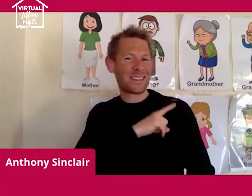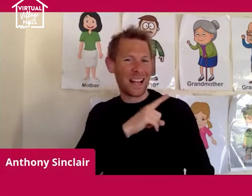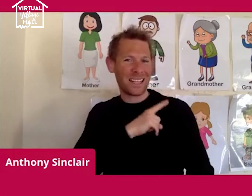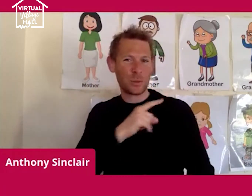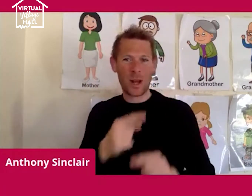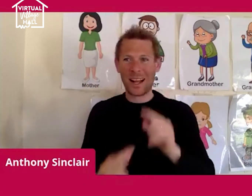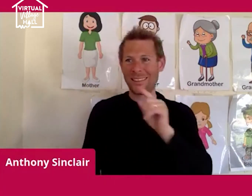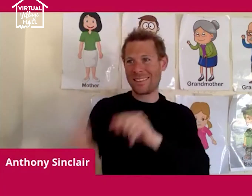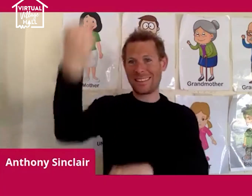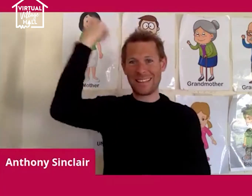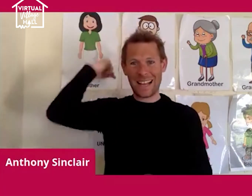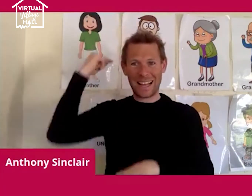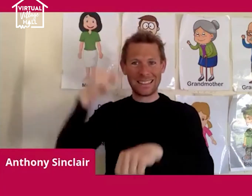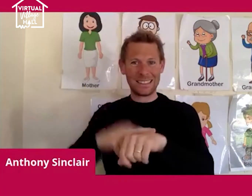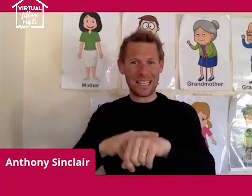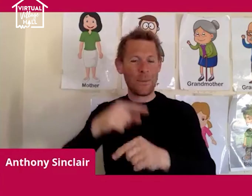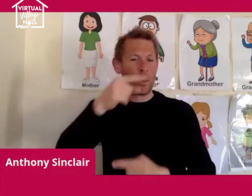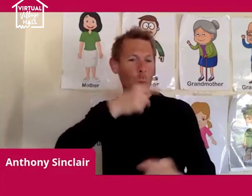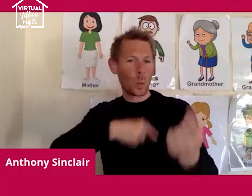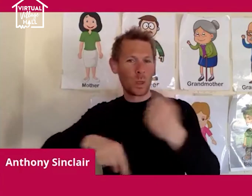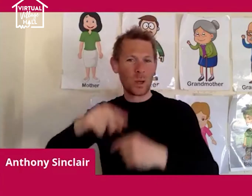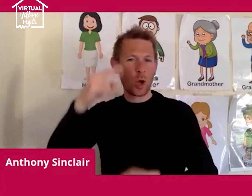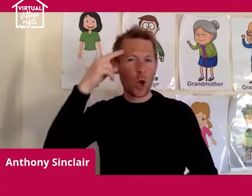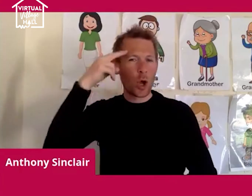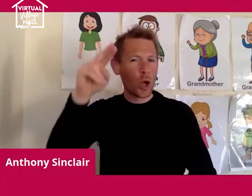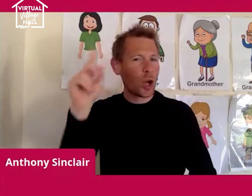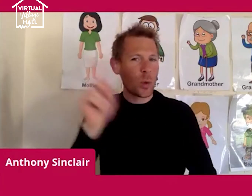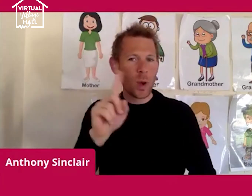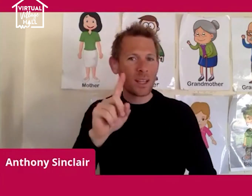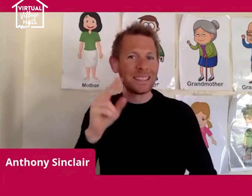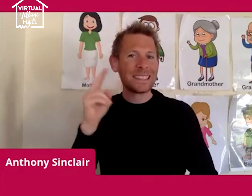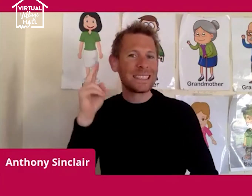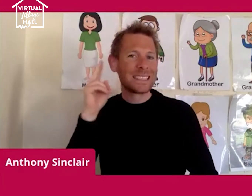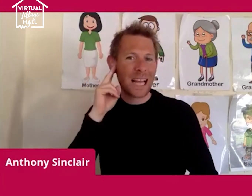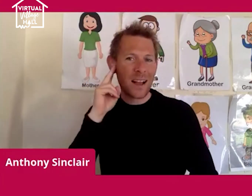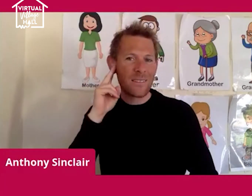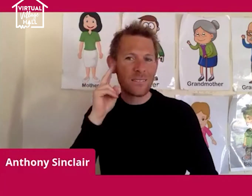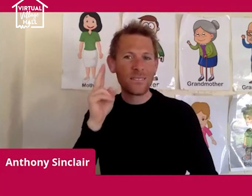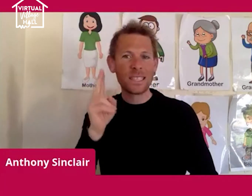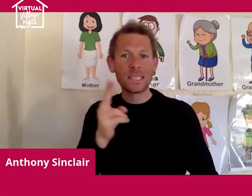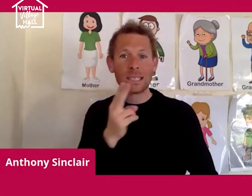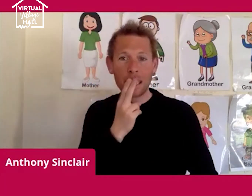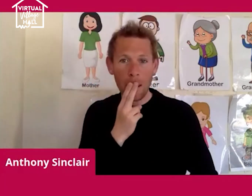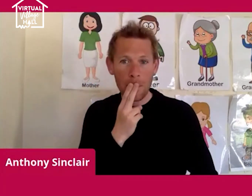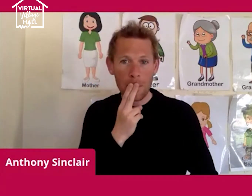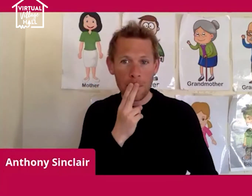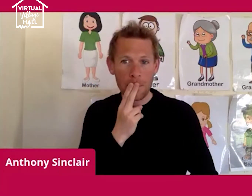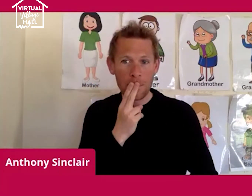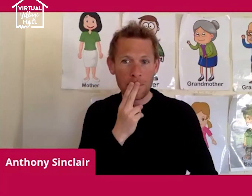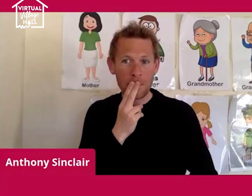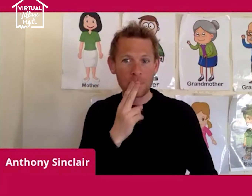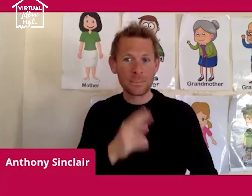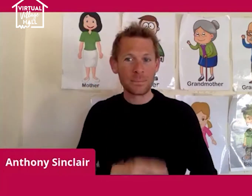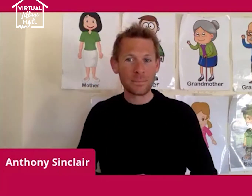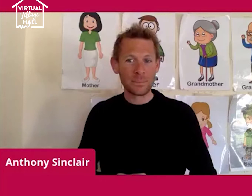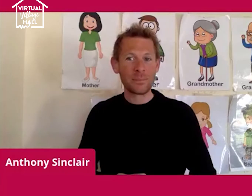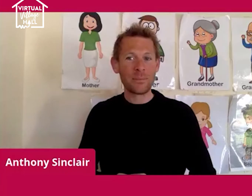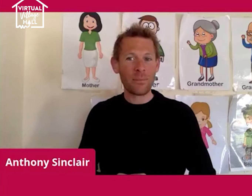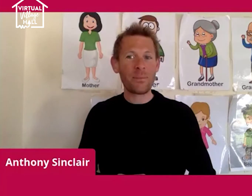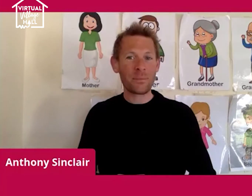much education. And it is because back at that time, it was considered, we were called deaf